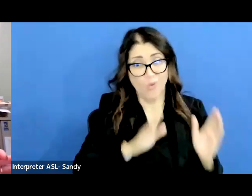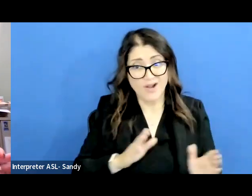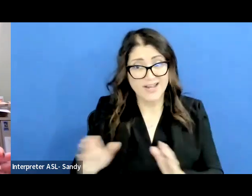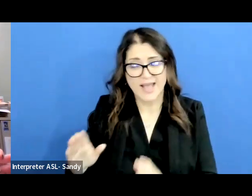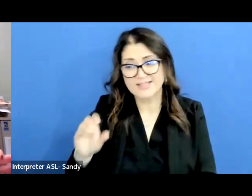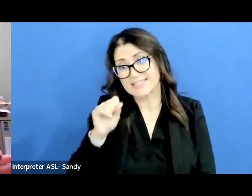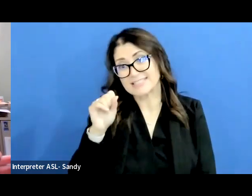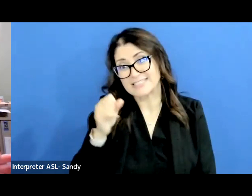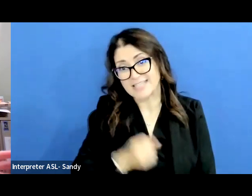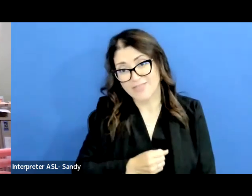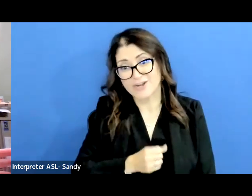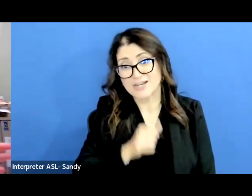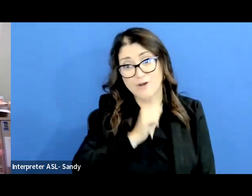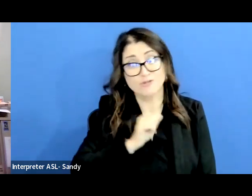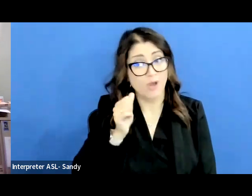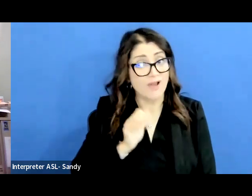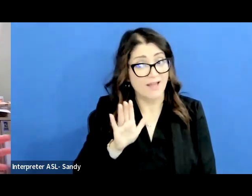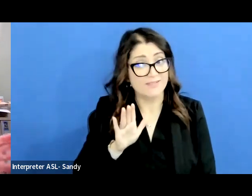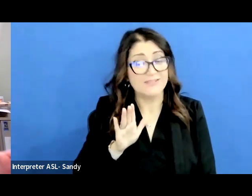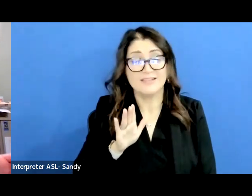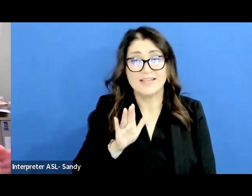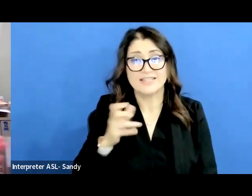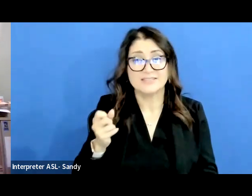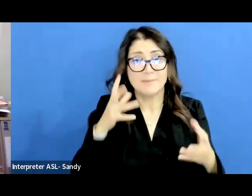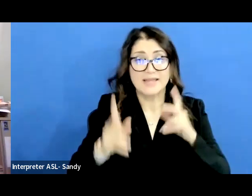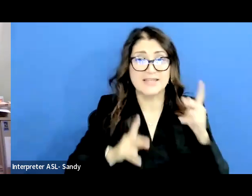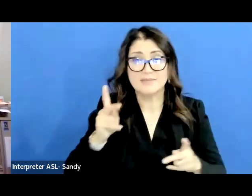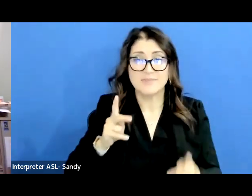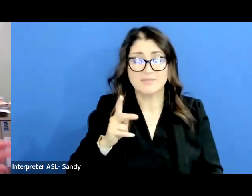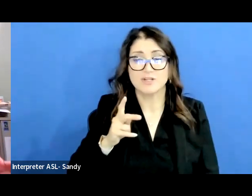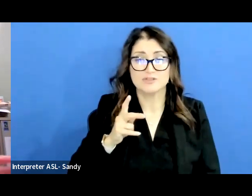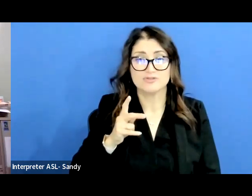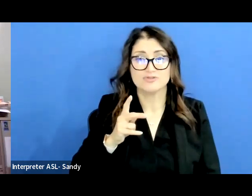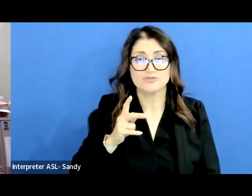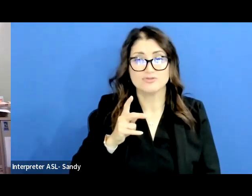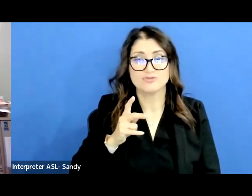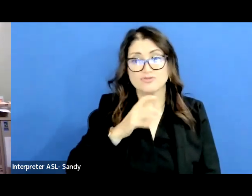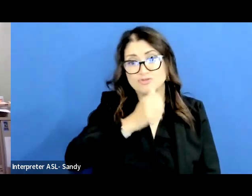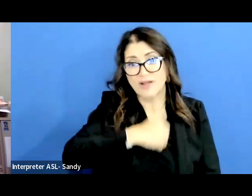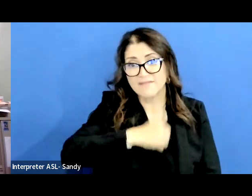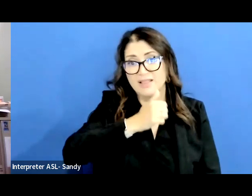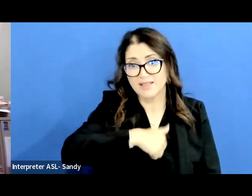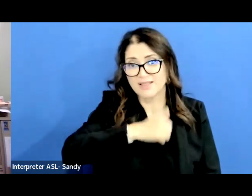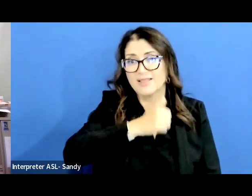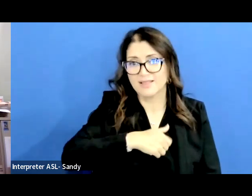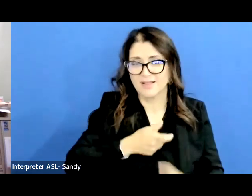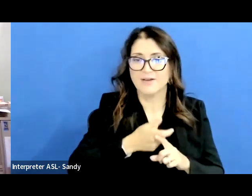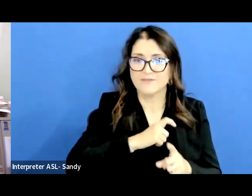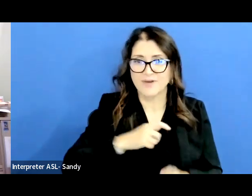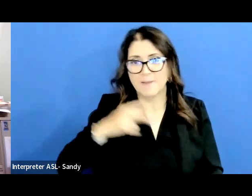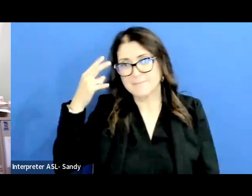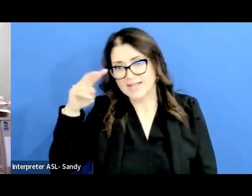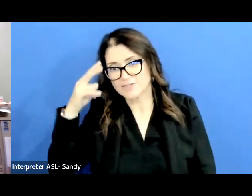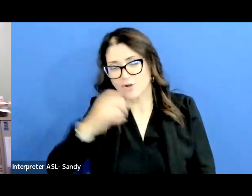southern Arizona is a lot of people travel back and forth across the border from Mexico to